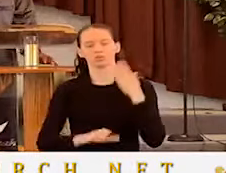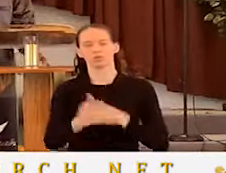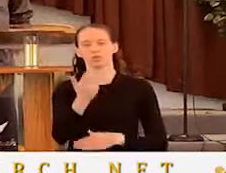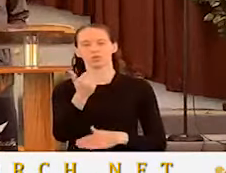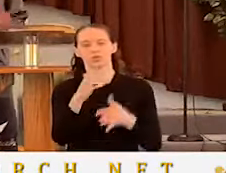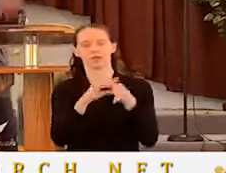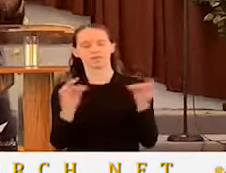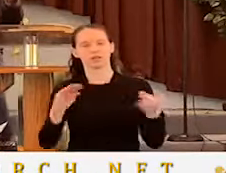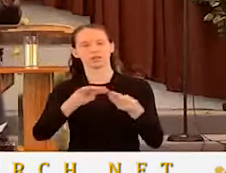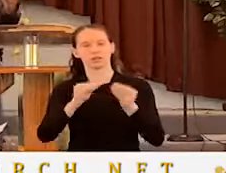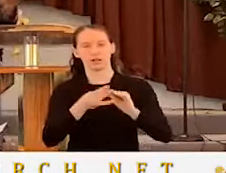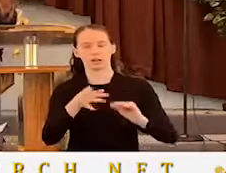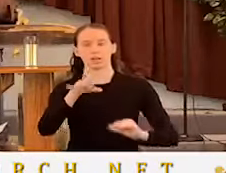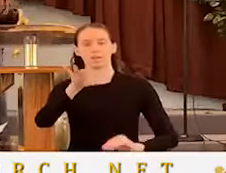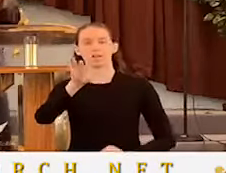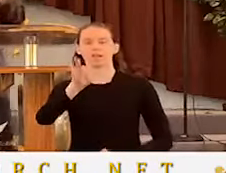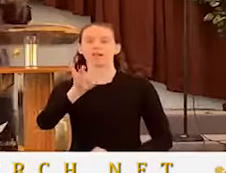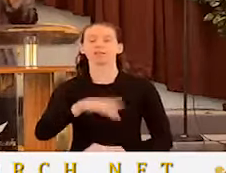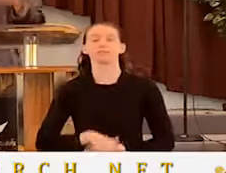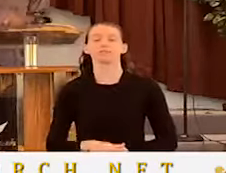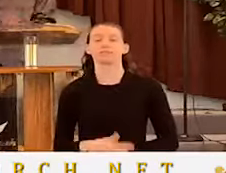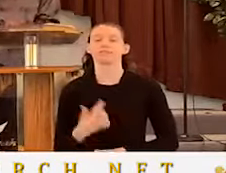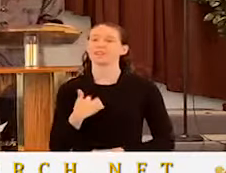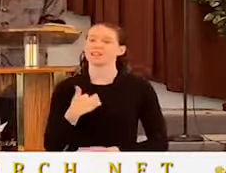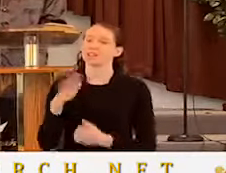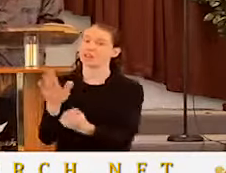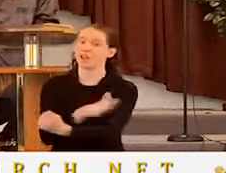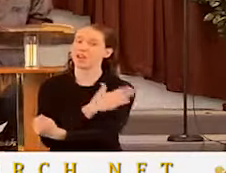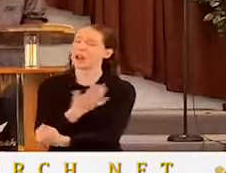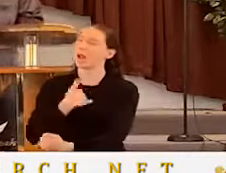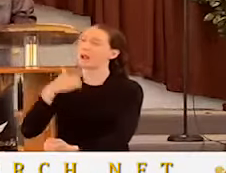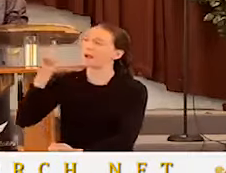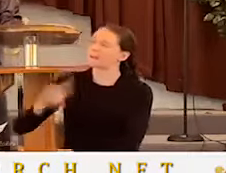8. I must tell Jesus